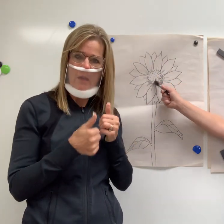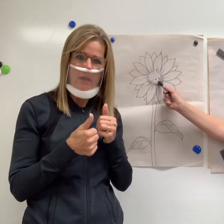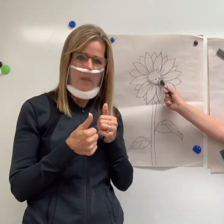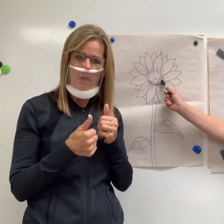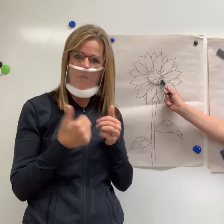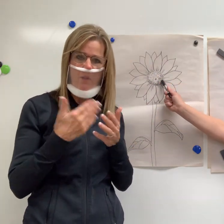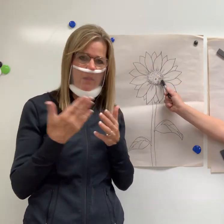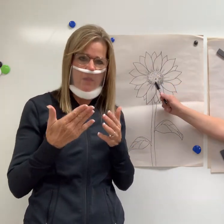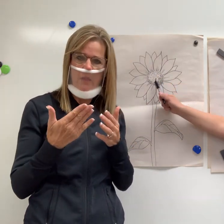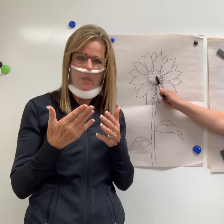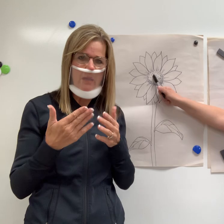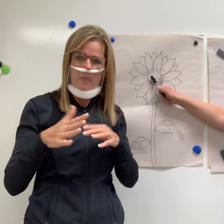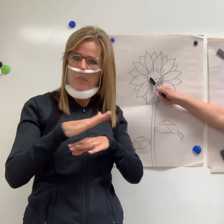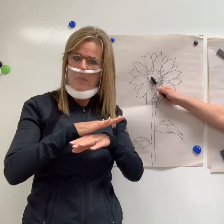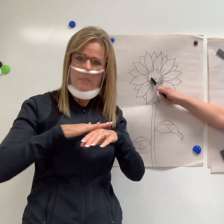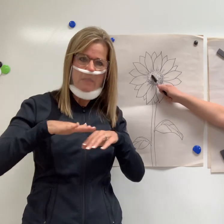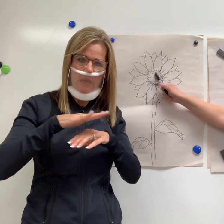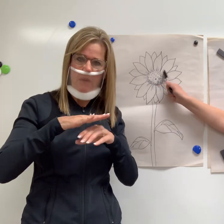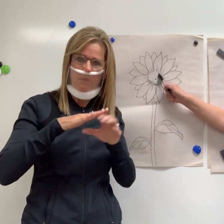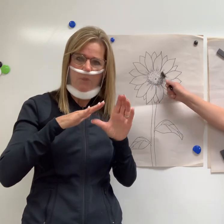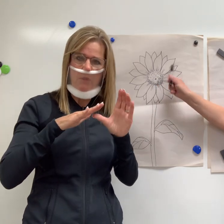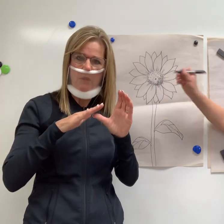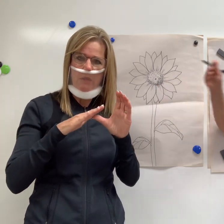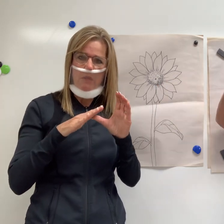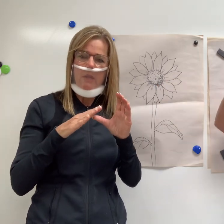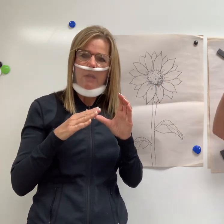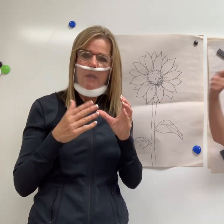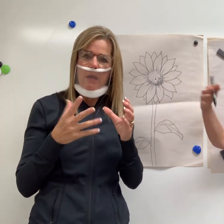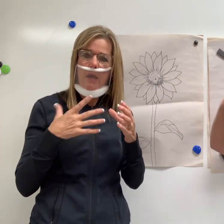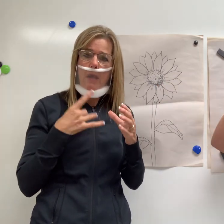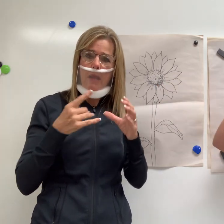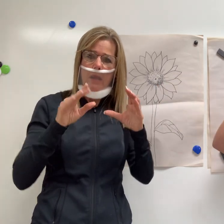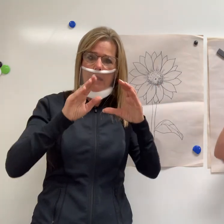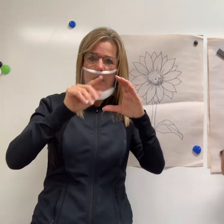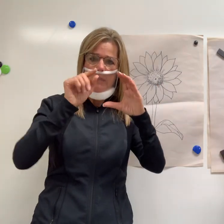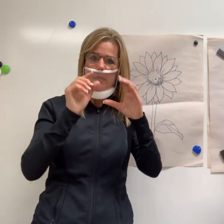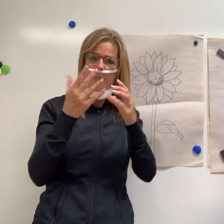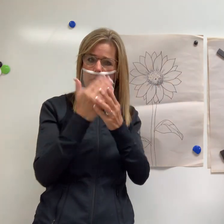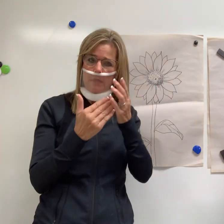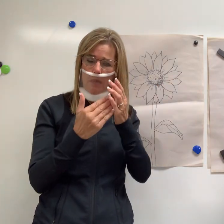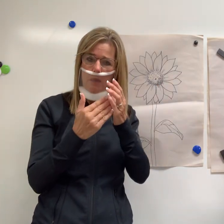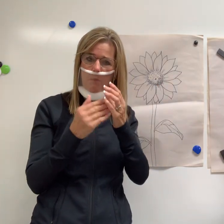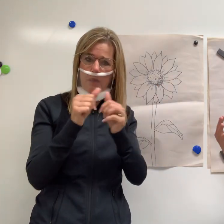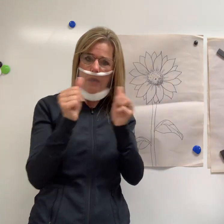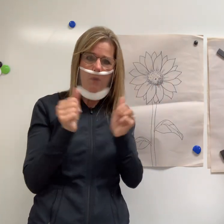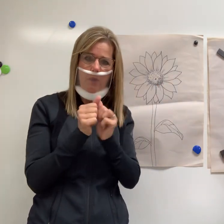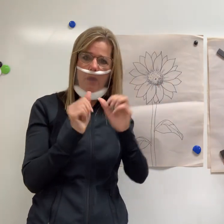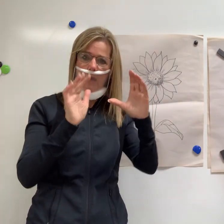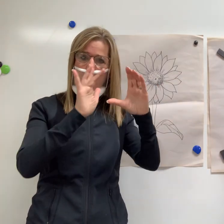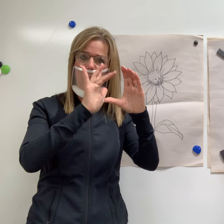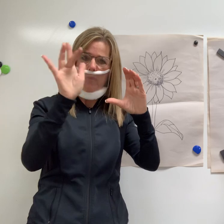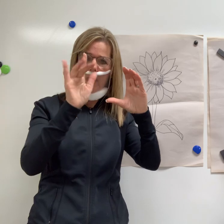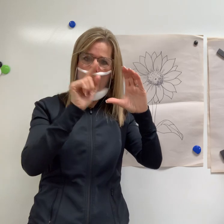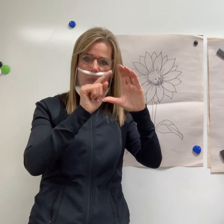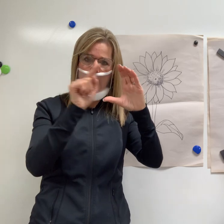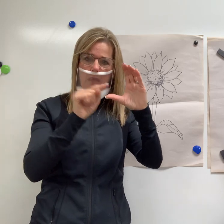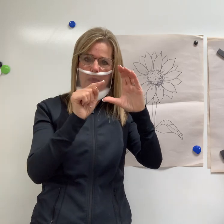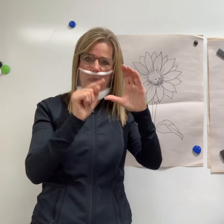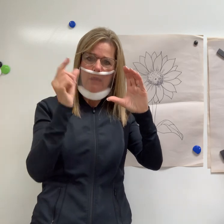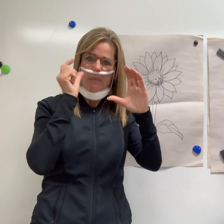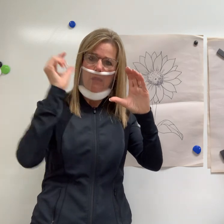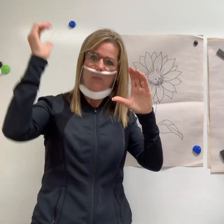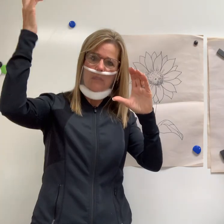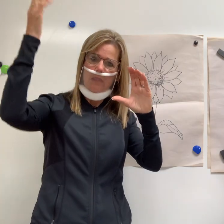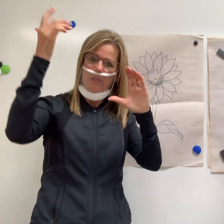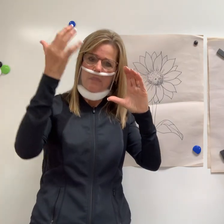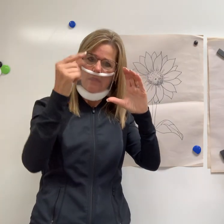is covered in texture. I left some spots open. That kind of makes it look even a little bit more realistic because it sort of looks like the sun is shining on it.